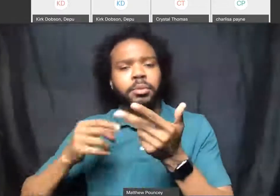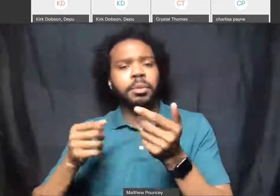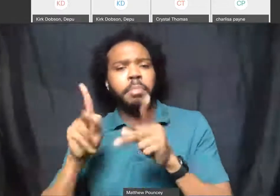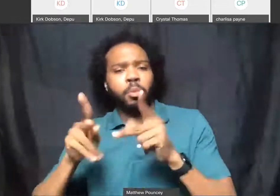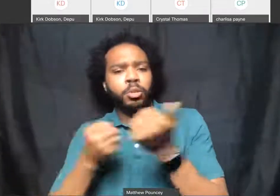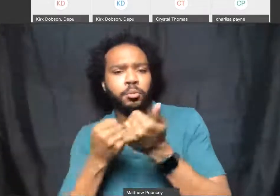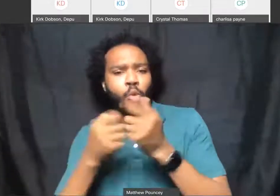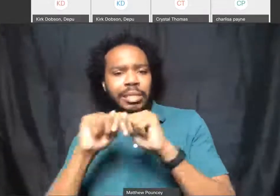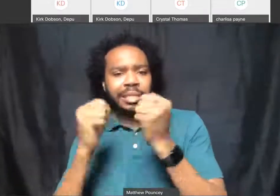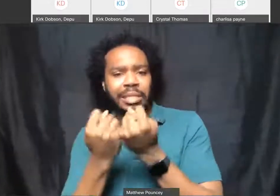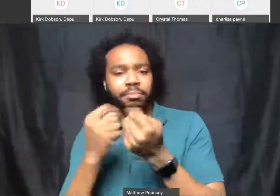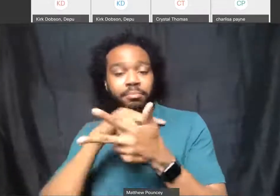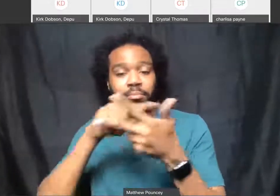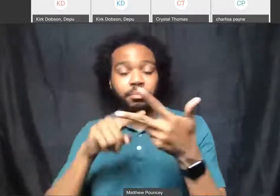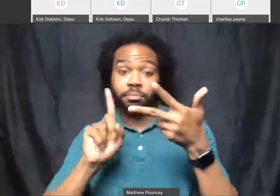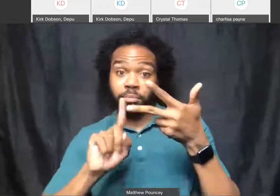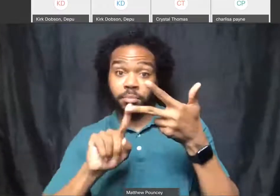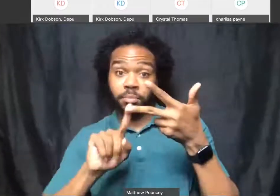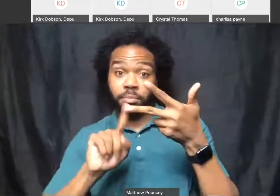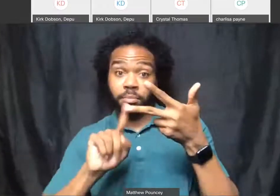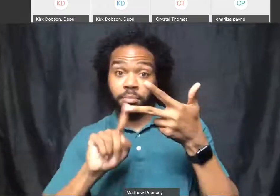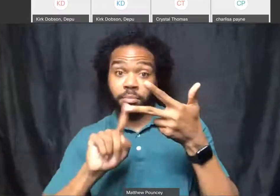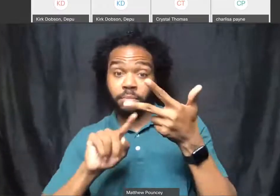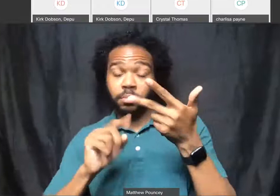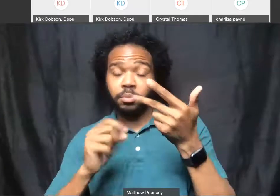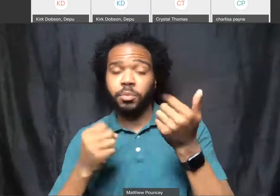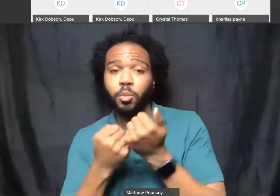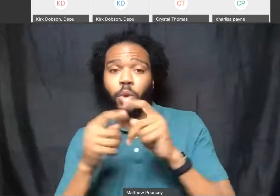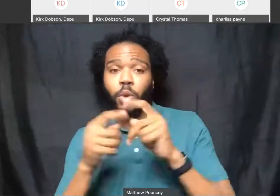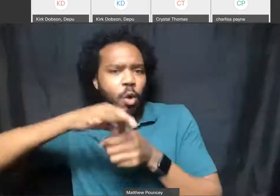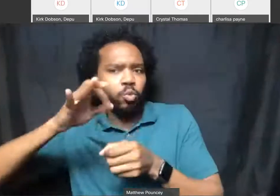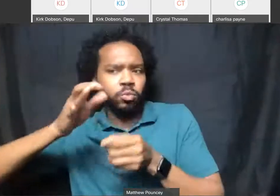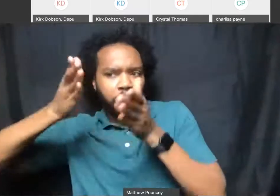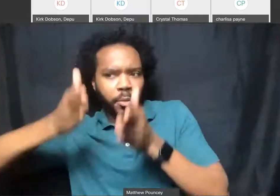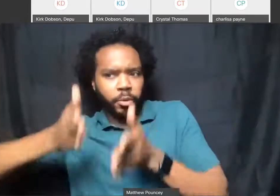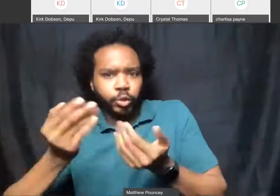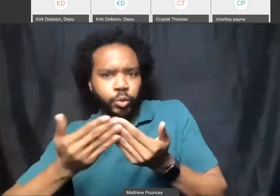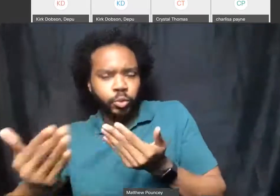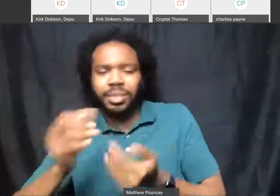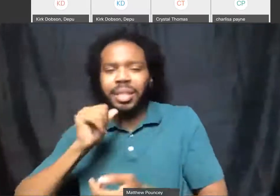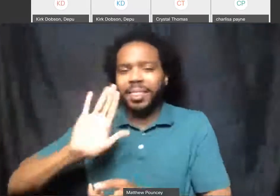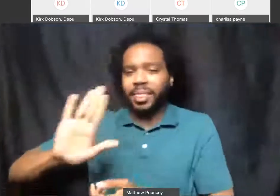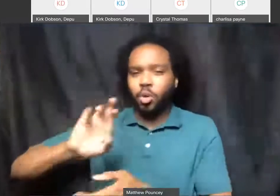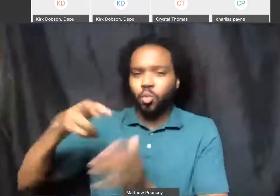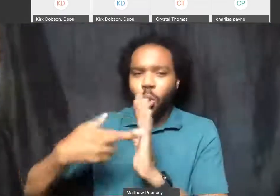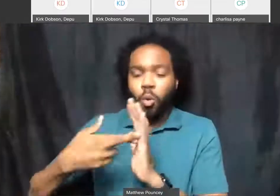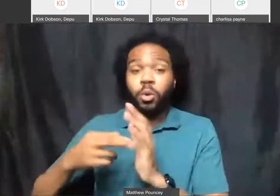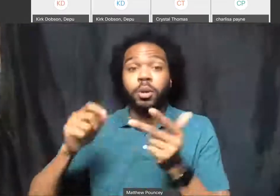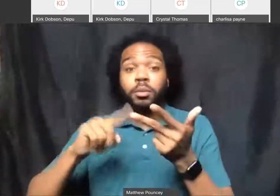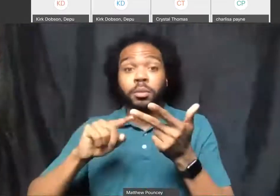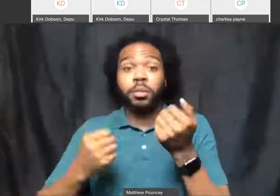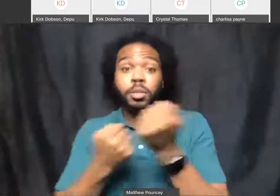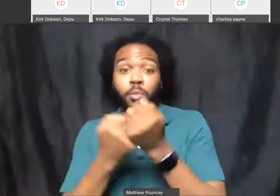The support team doesn't vote on what a person gets to do. That's not their role. The support team is there to support a person in making